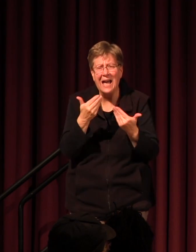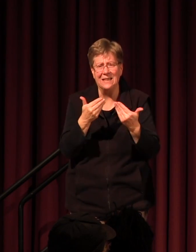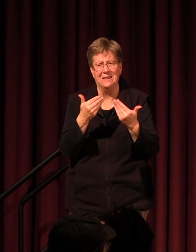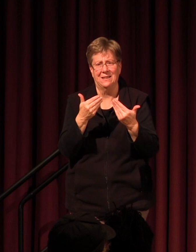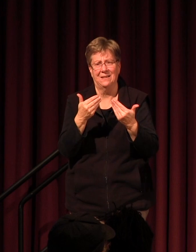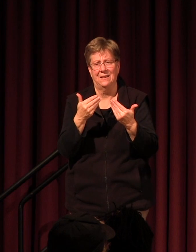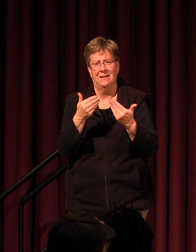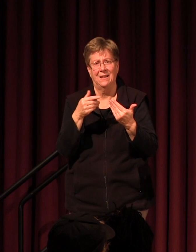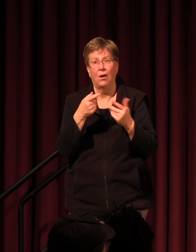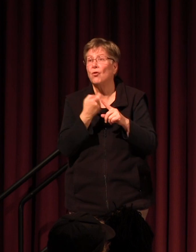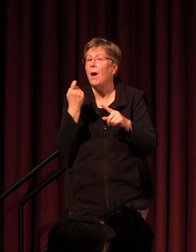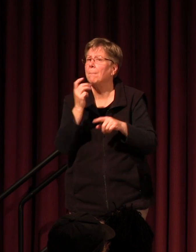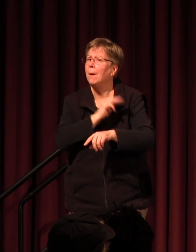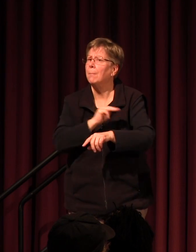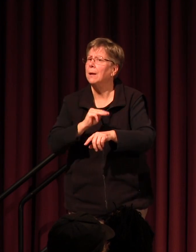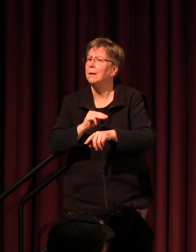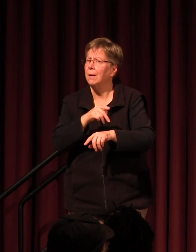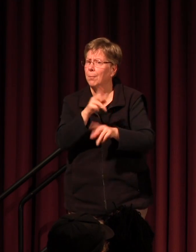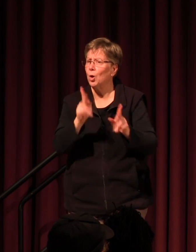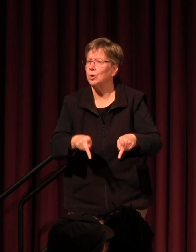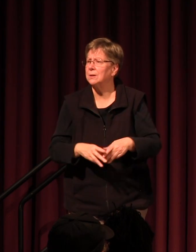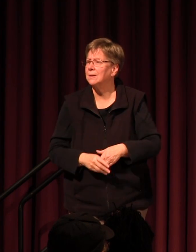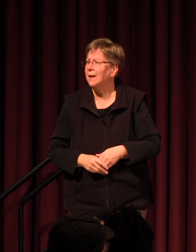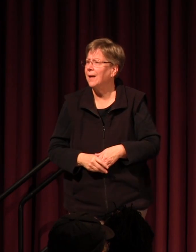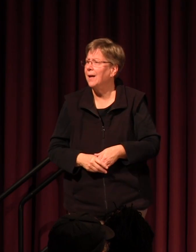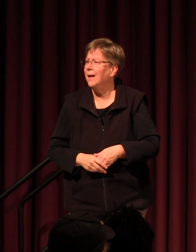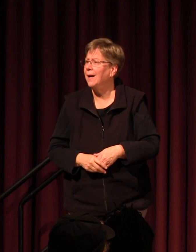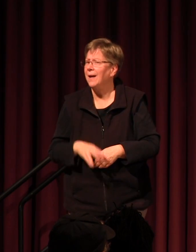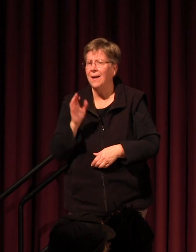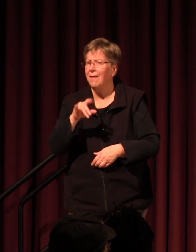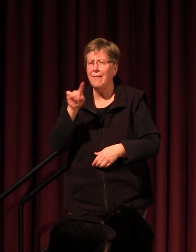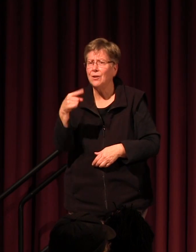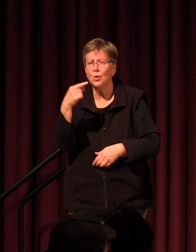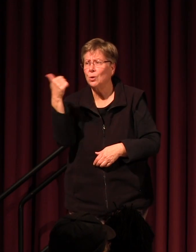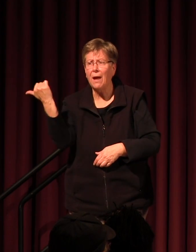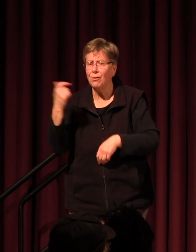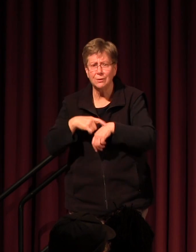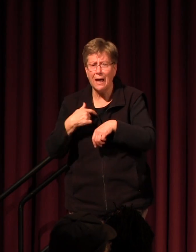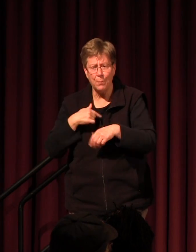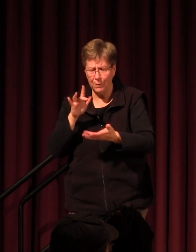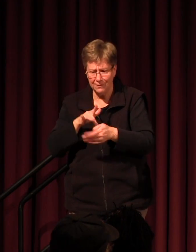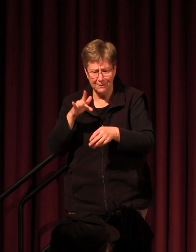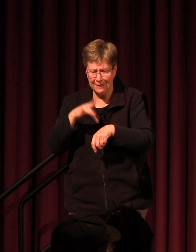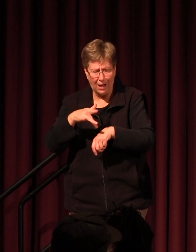by somebody from Missoula. It's the only other time we've been here.